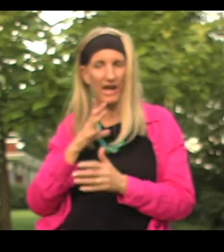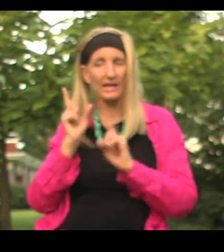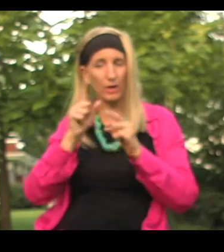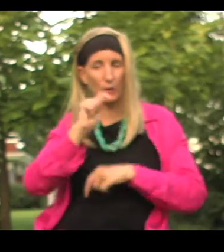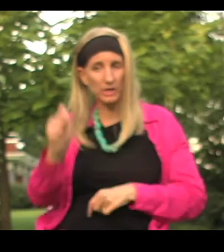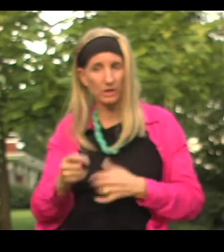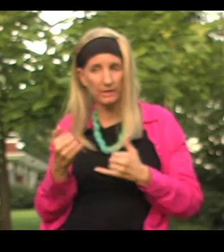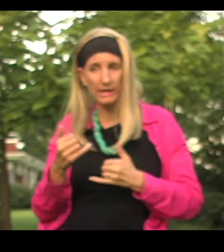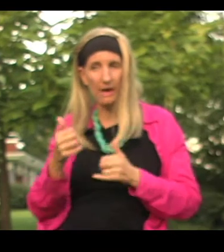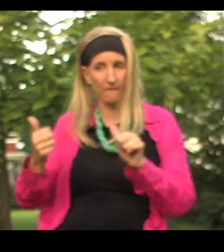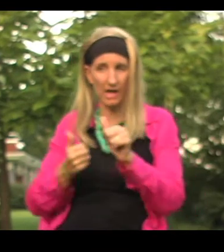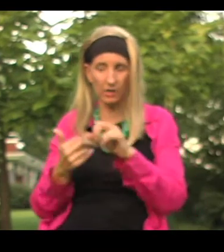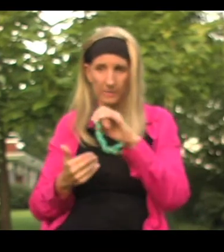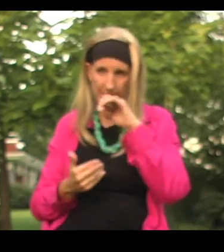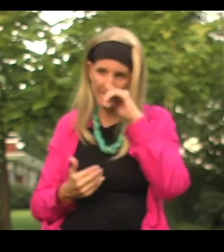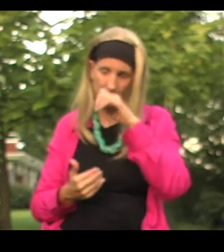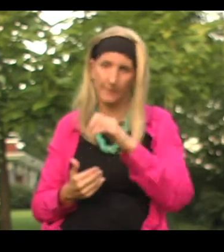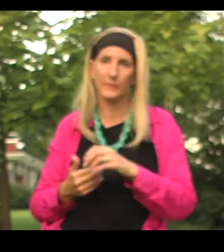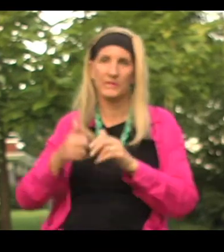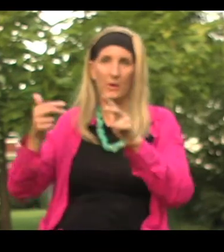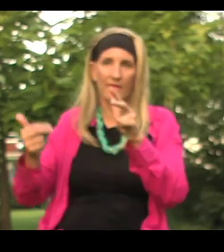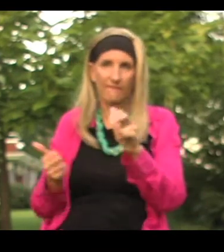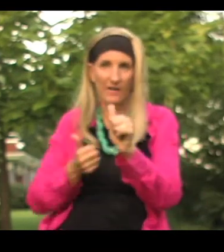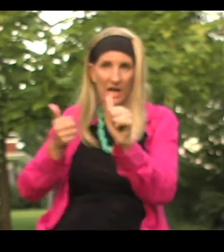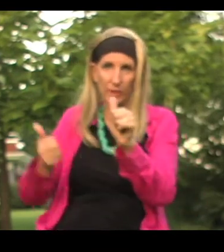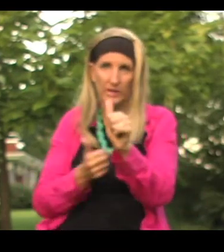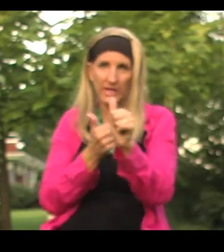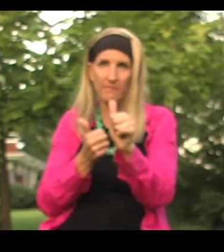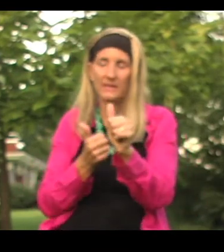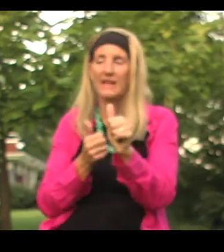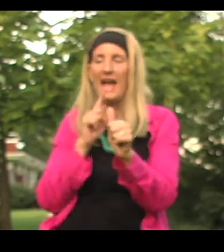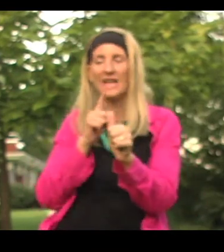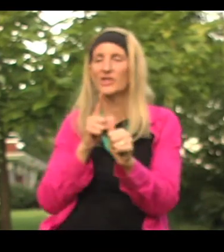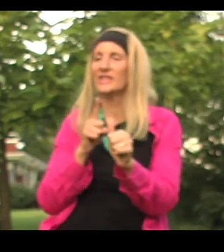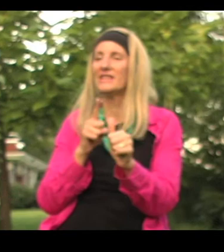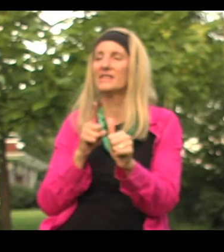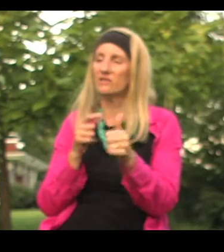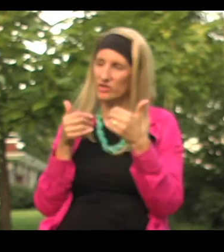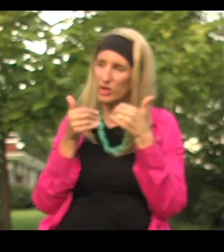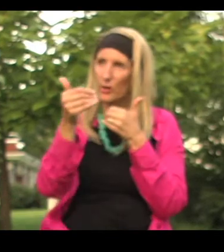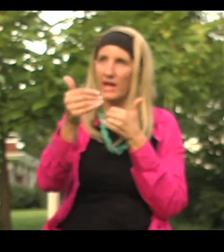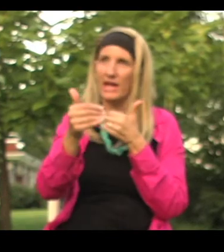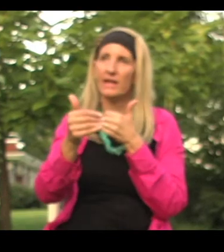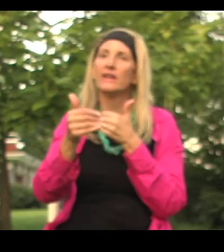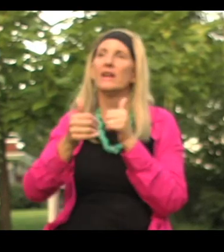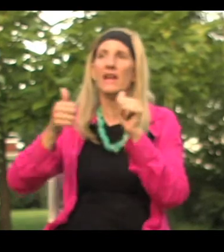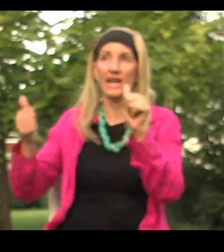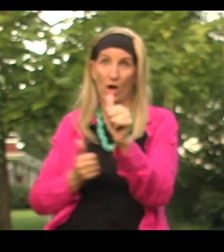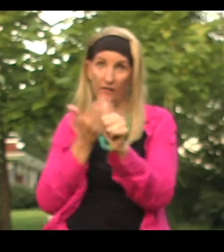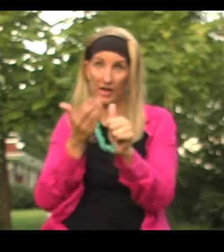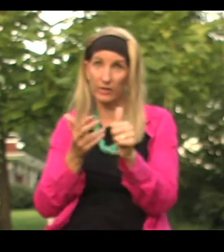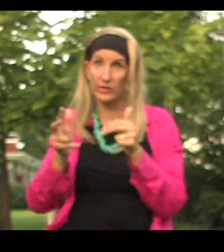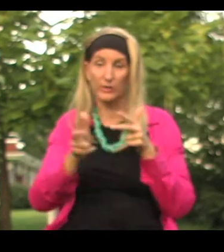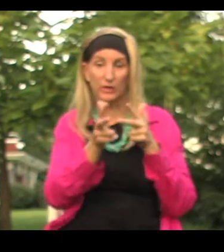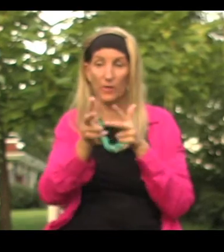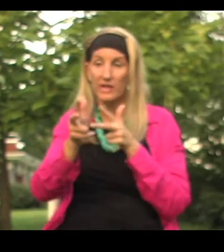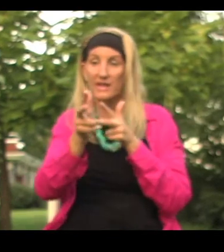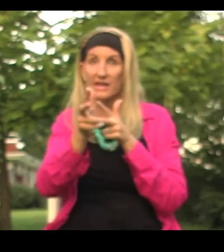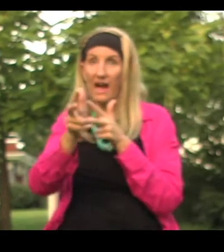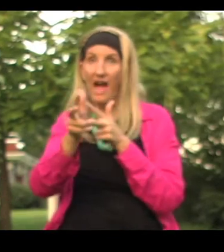to go to Tulsa now. Follow me." So I followed him. Actually, he said, "You go ahead and I'll follow you." So I